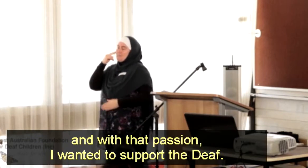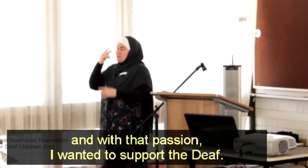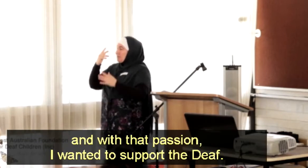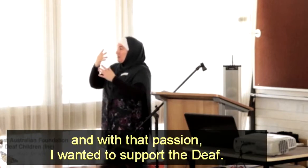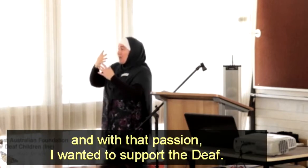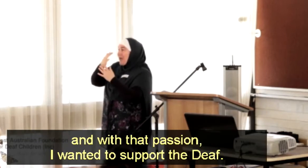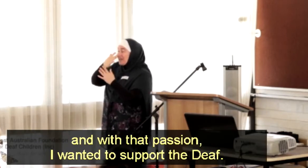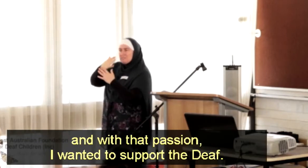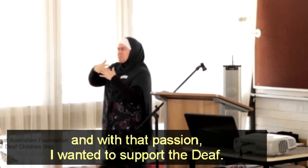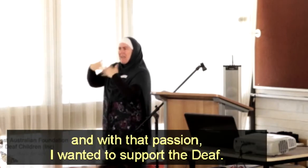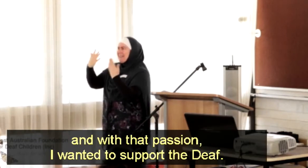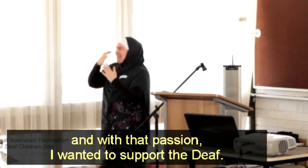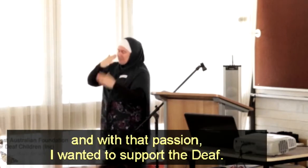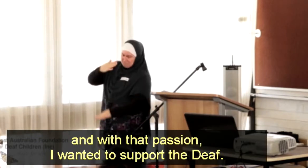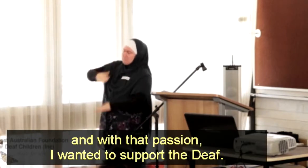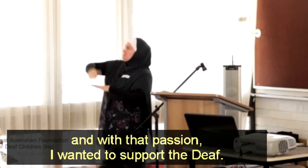with that passion I wanted to support the deaf,